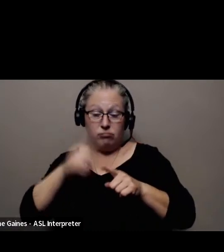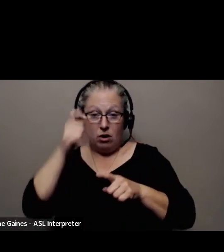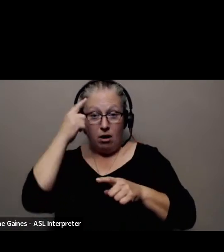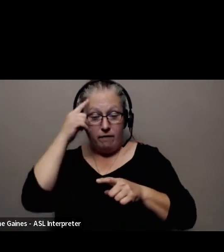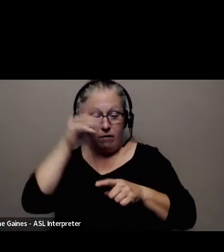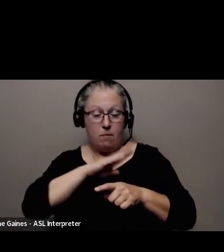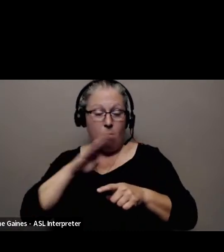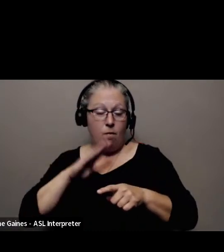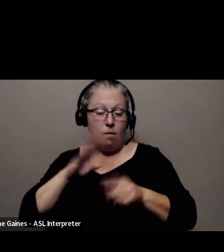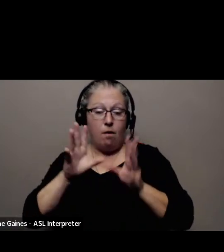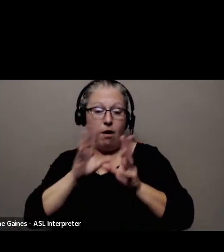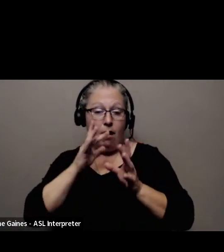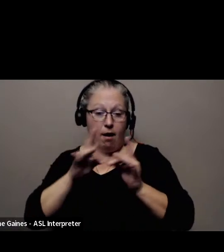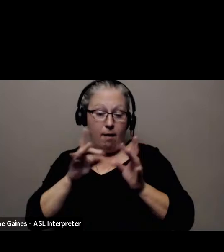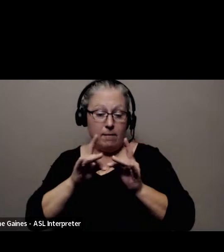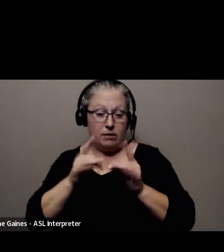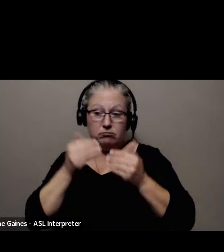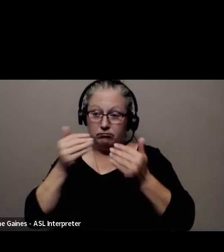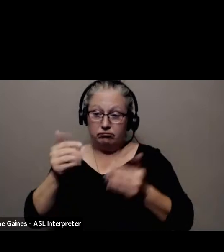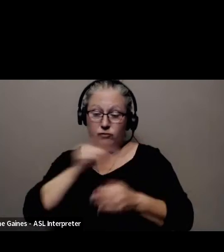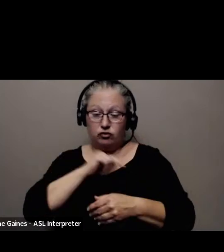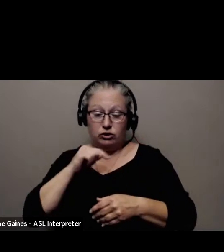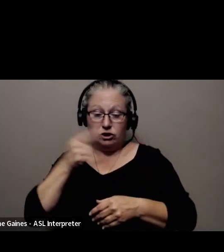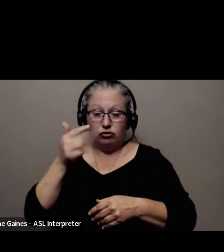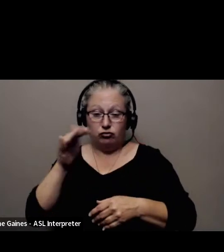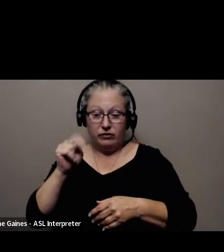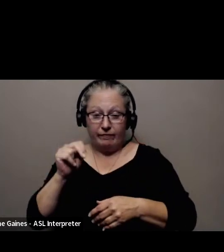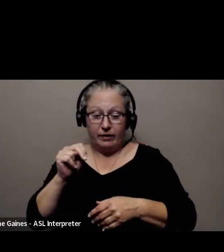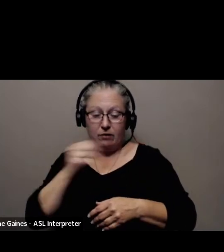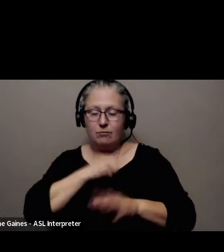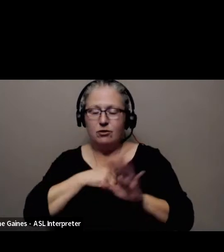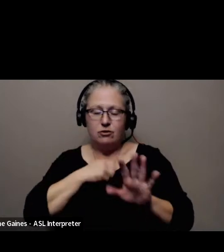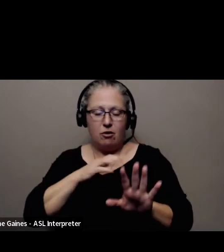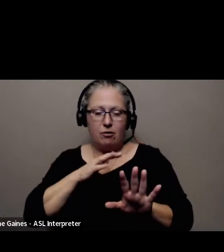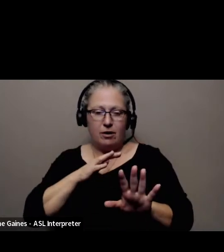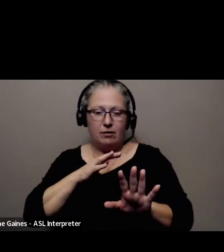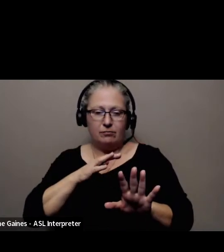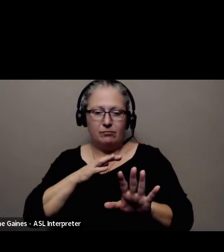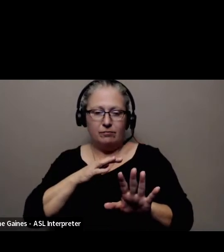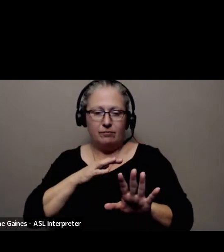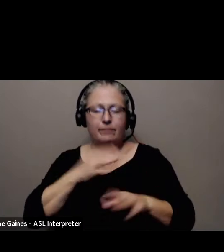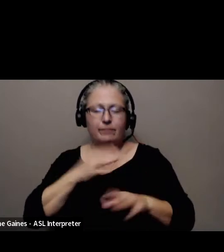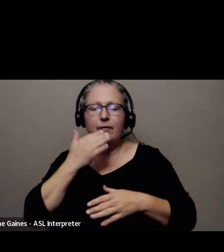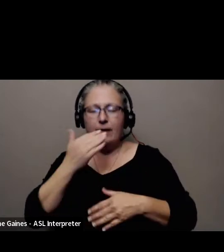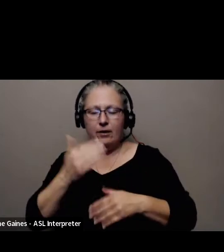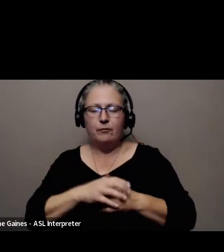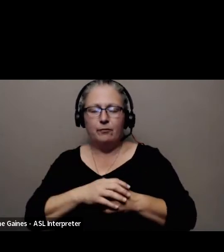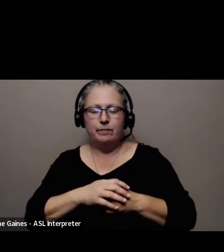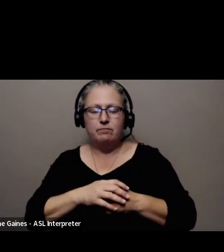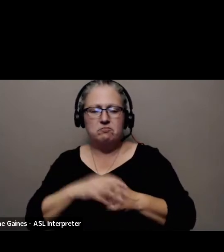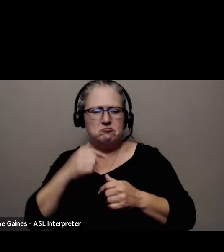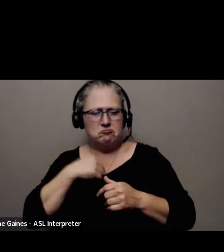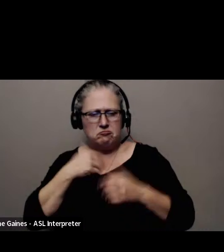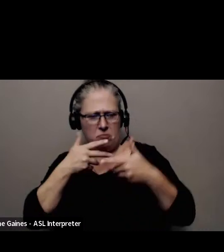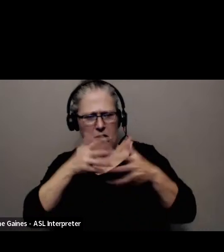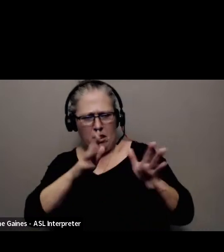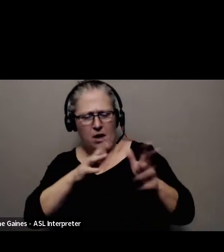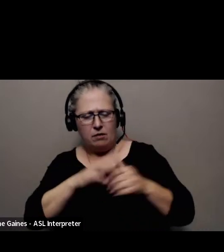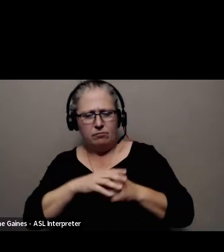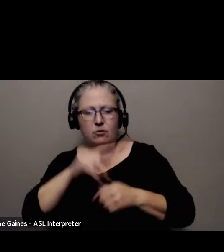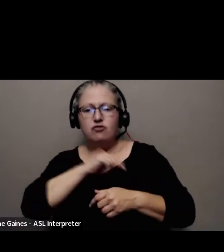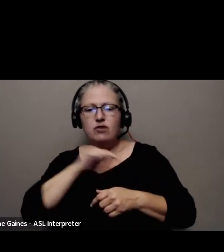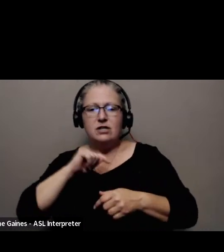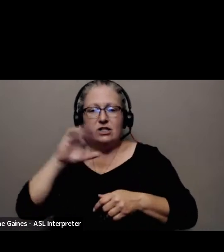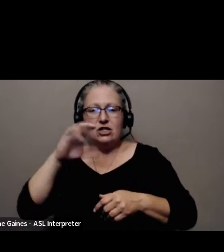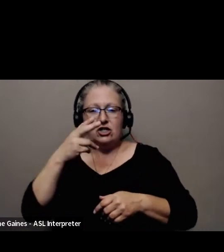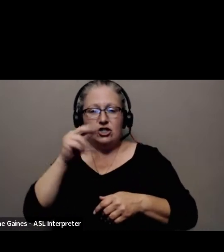board comments? Go ahead, Trustee Griffin. Oh, sorry. Okay, thank you. I'll defer. All right, Trustee